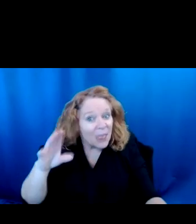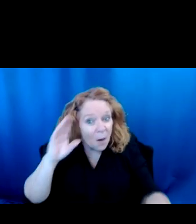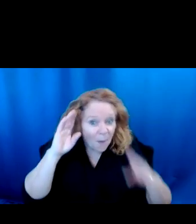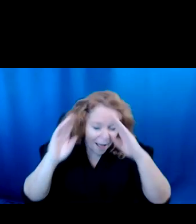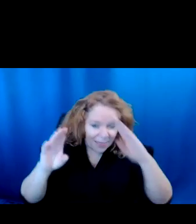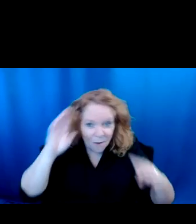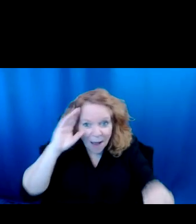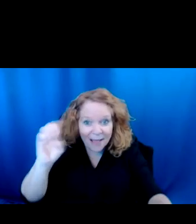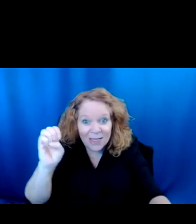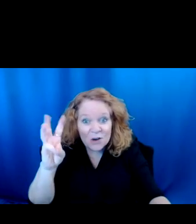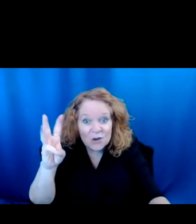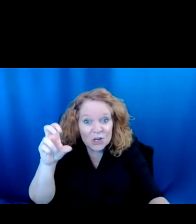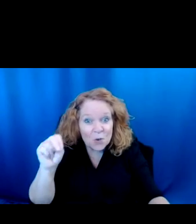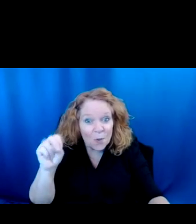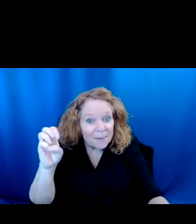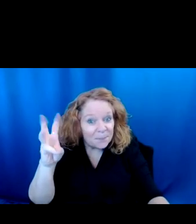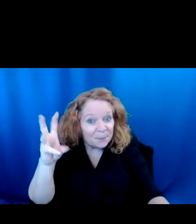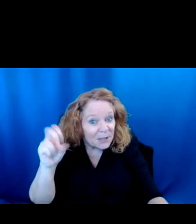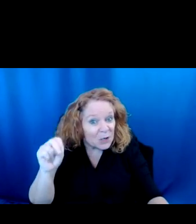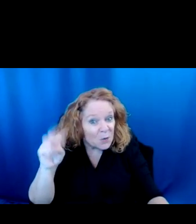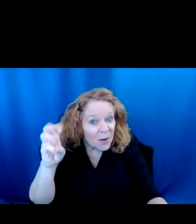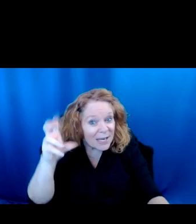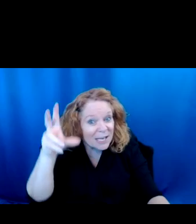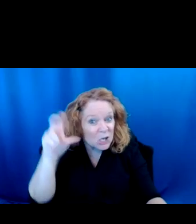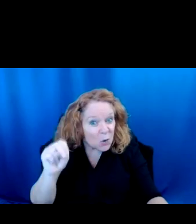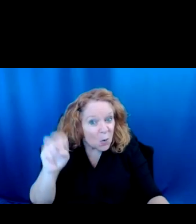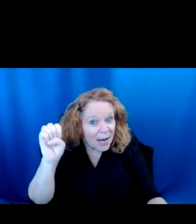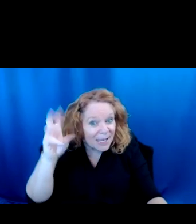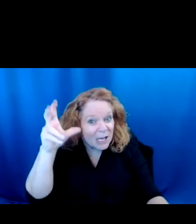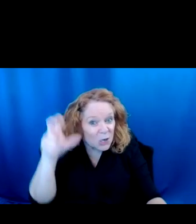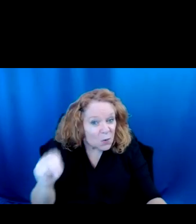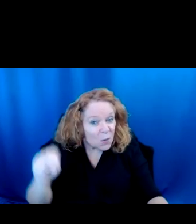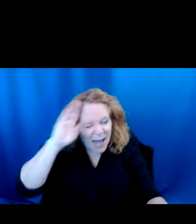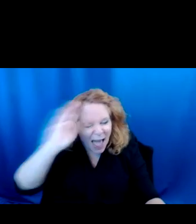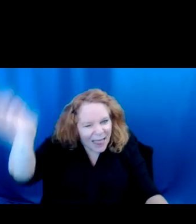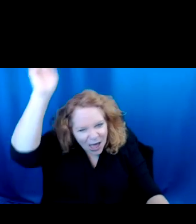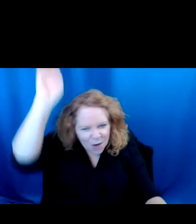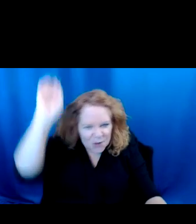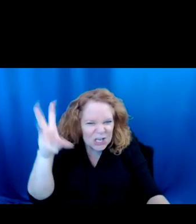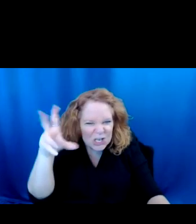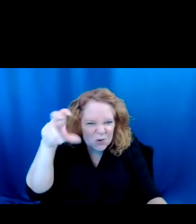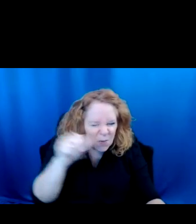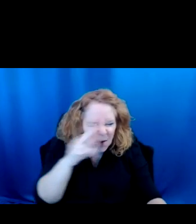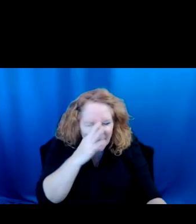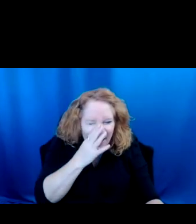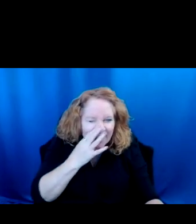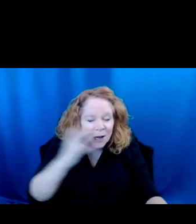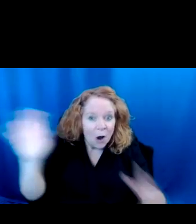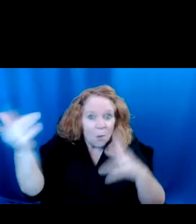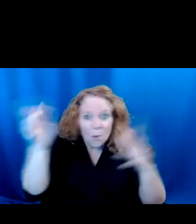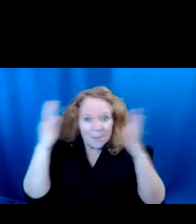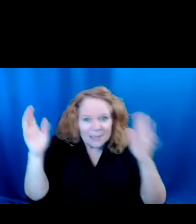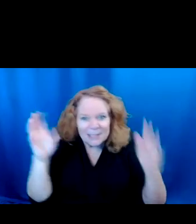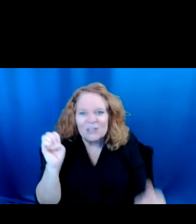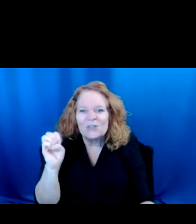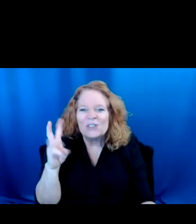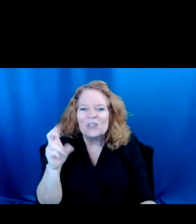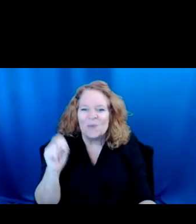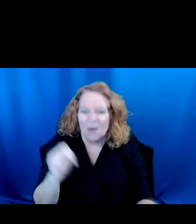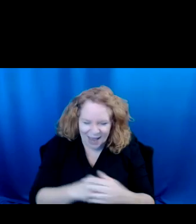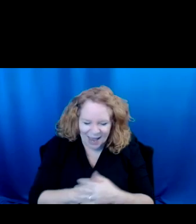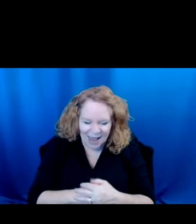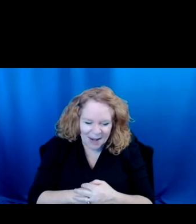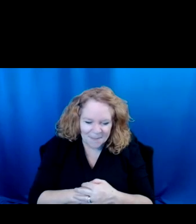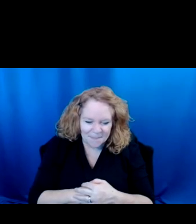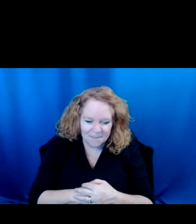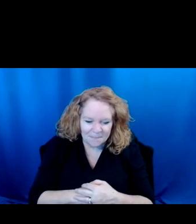Hello, Ewan. Hello, Ewan. Whoop, buddy do, Ewan. And